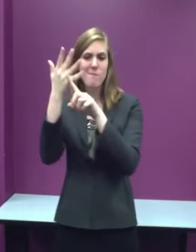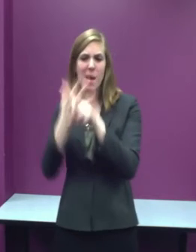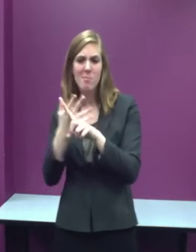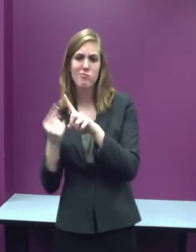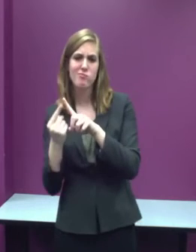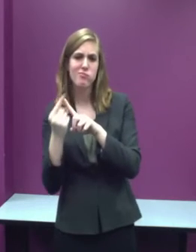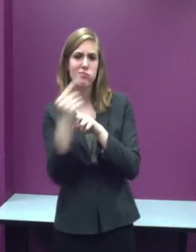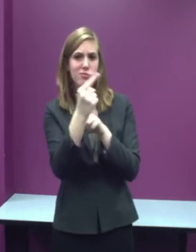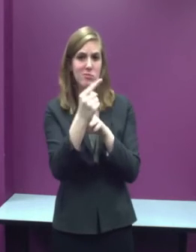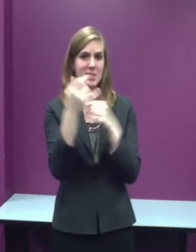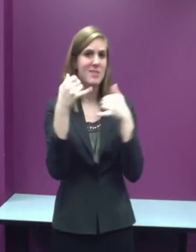the northern prairie.